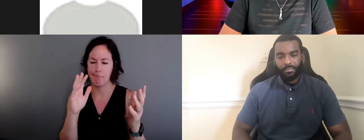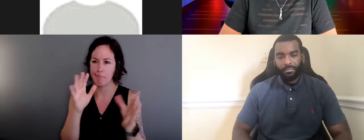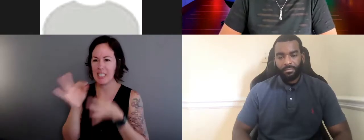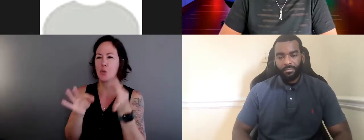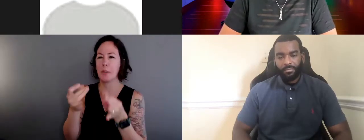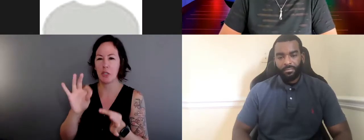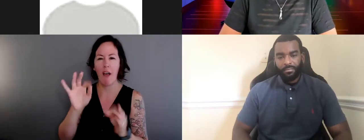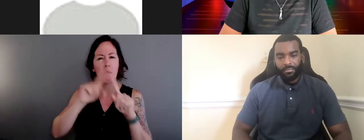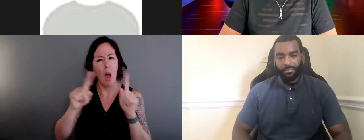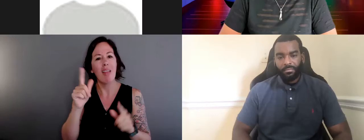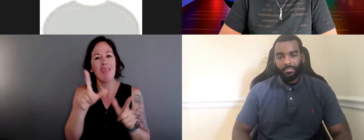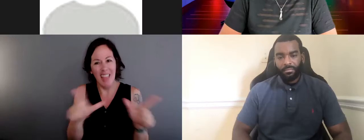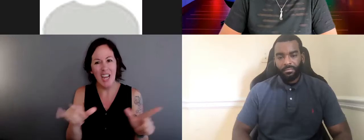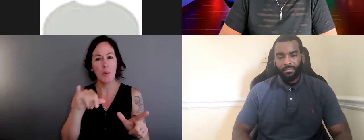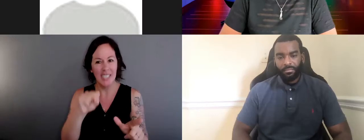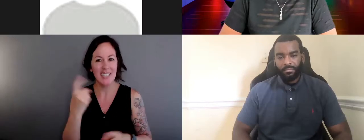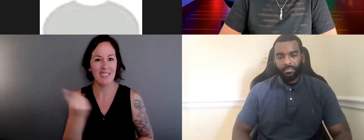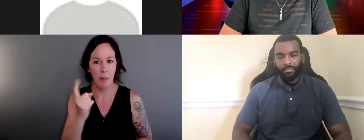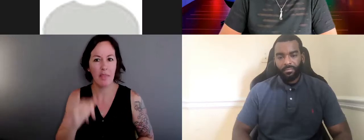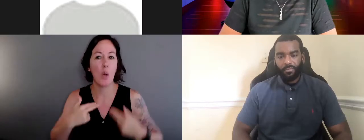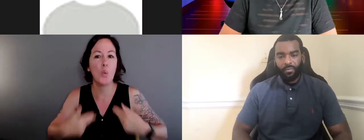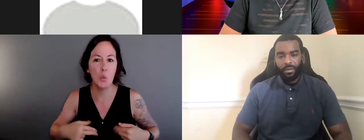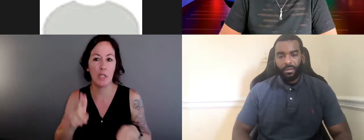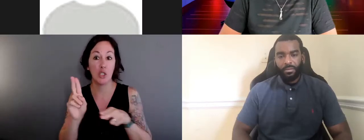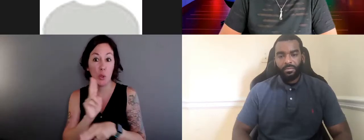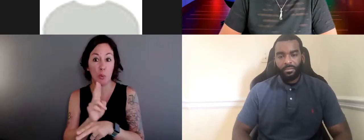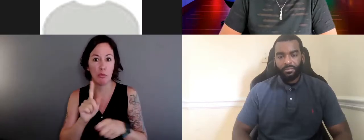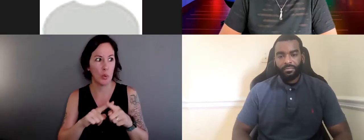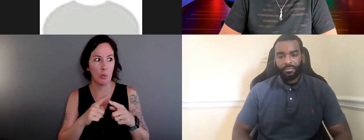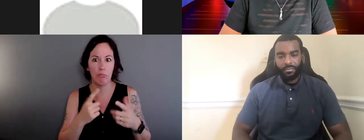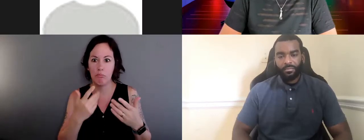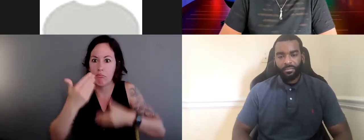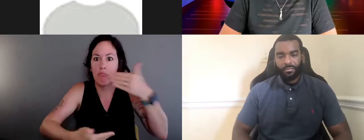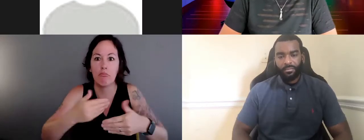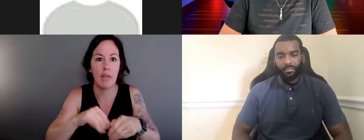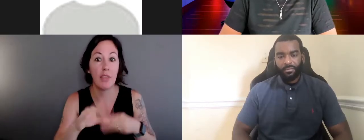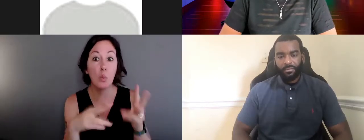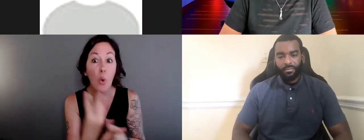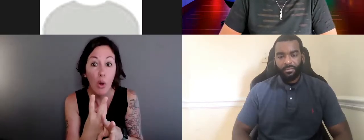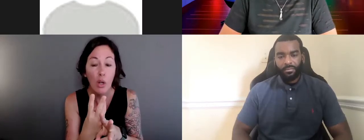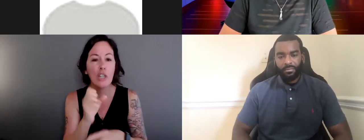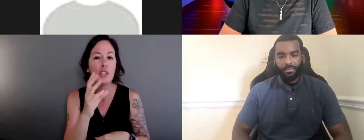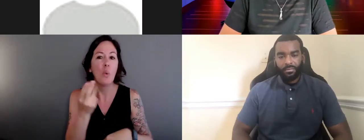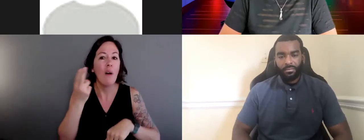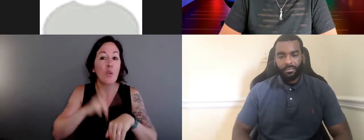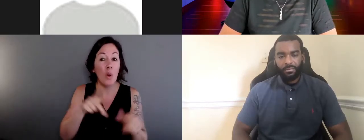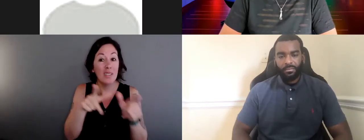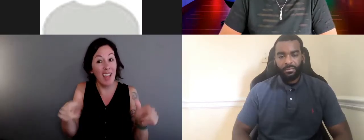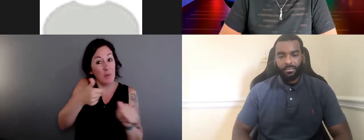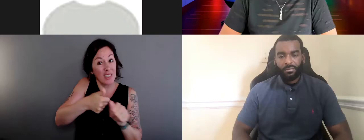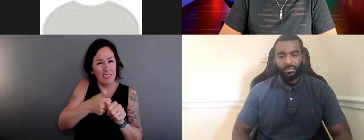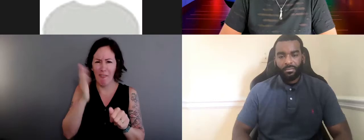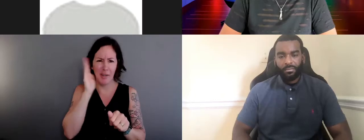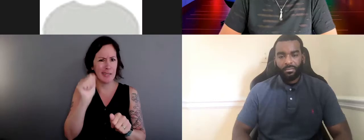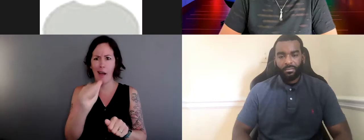languages that we use. So language is something that humans actually use, for lack of a better word,